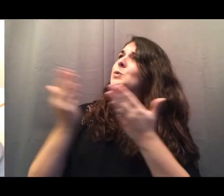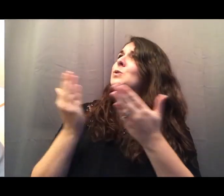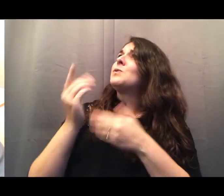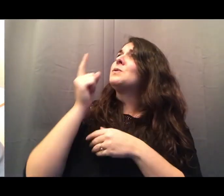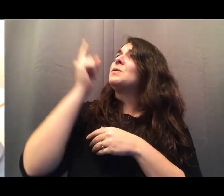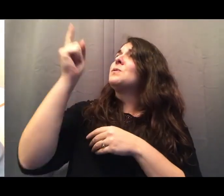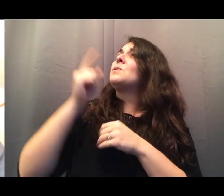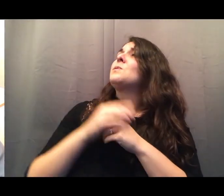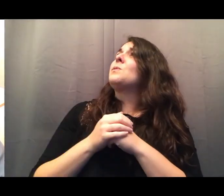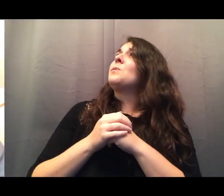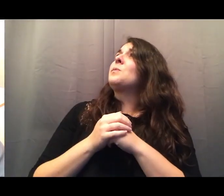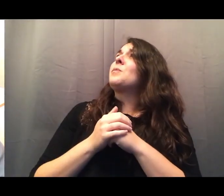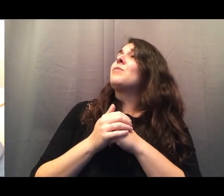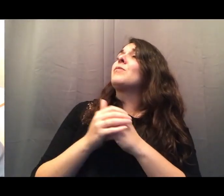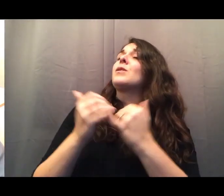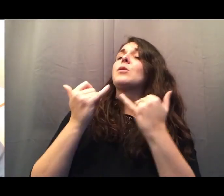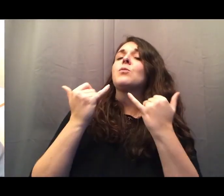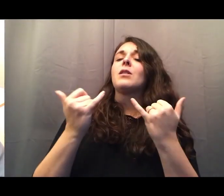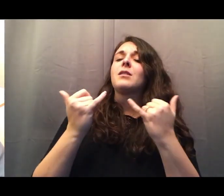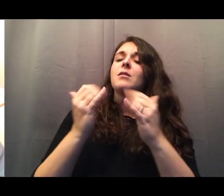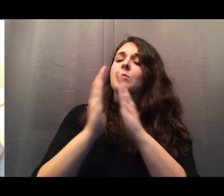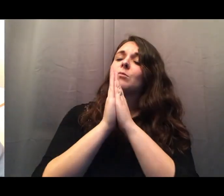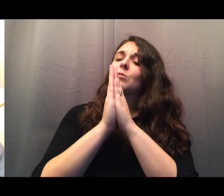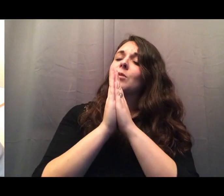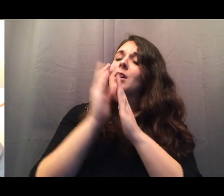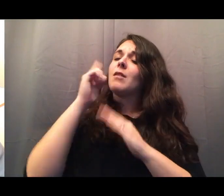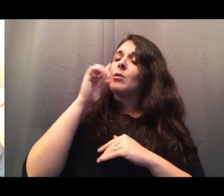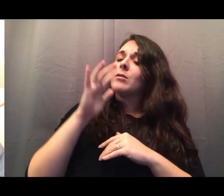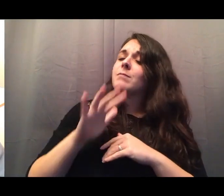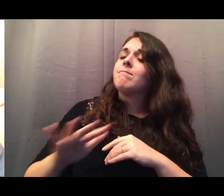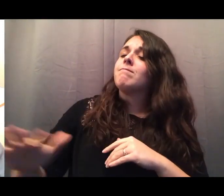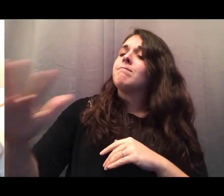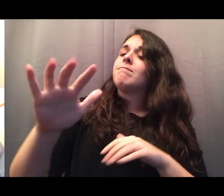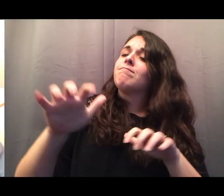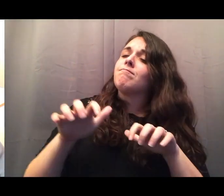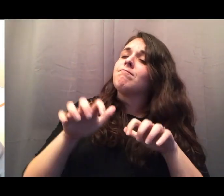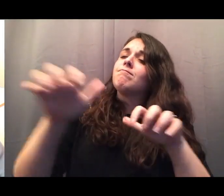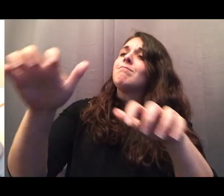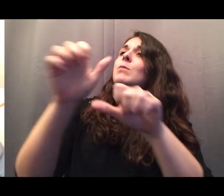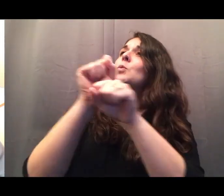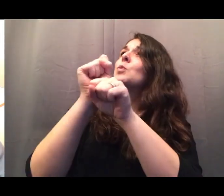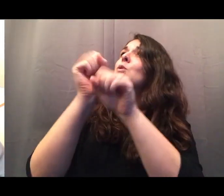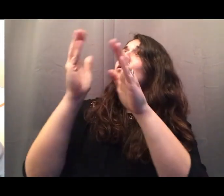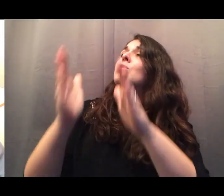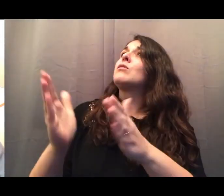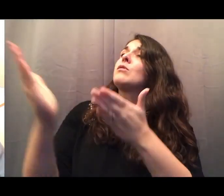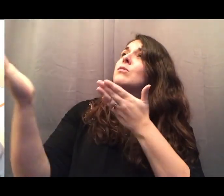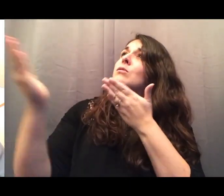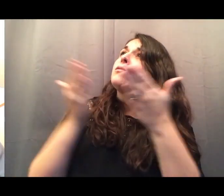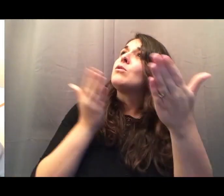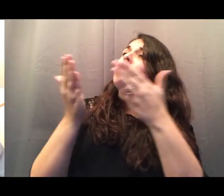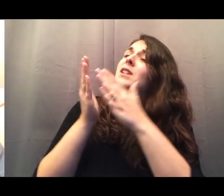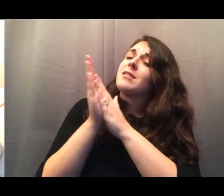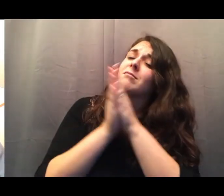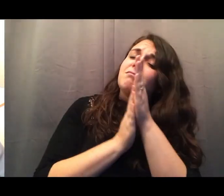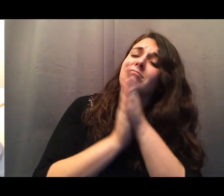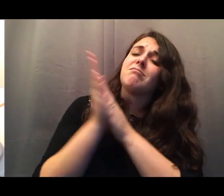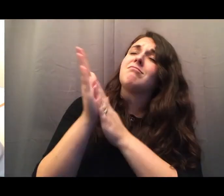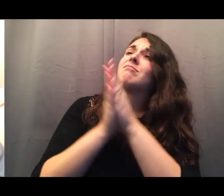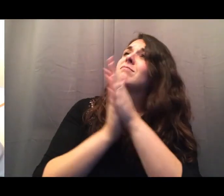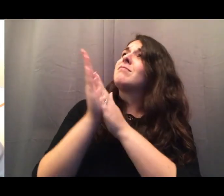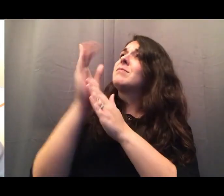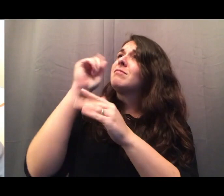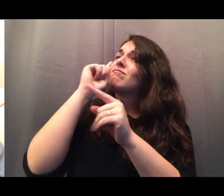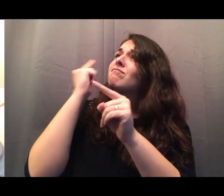Father. Father, right now I pray for the workers that are serving you fervently and